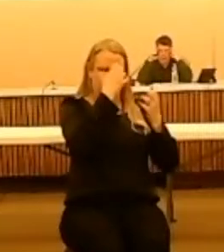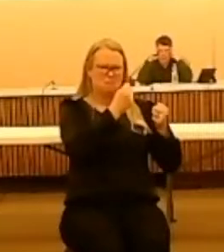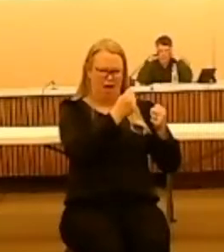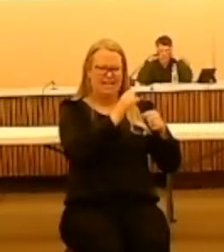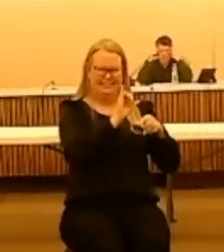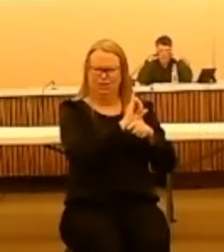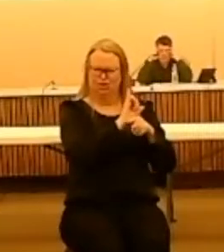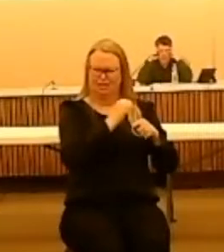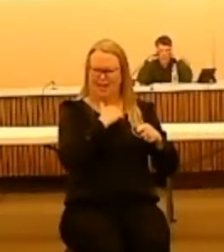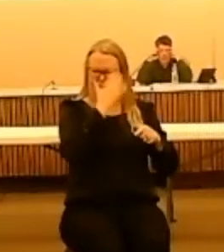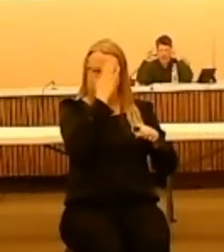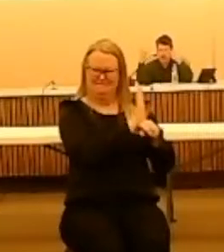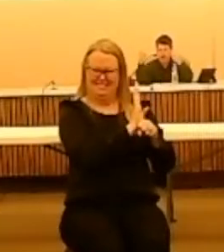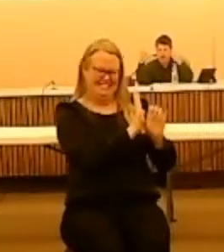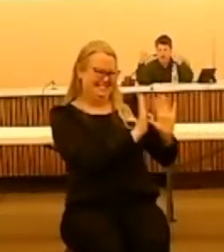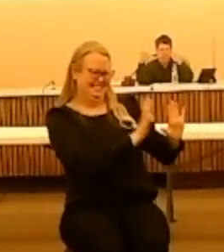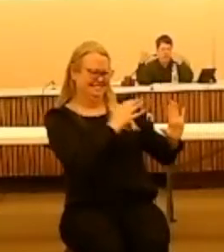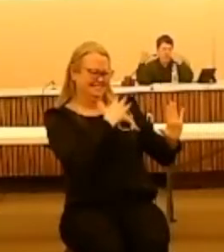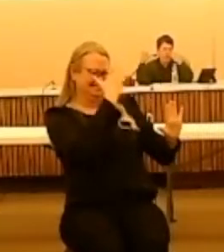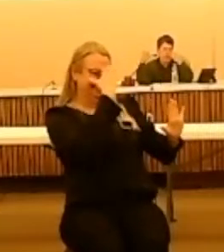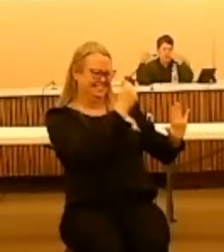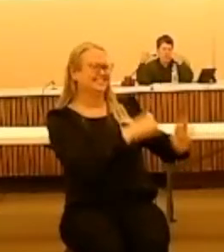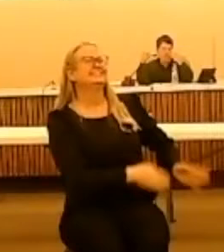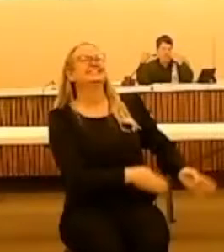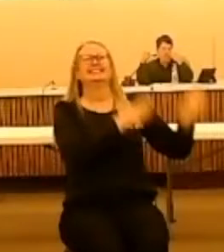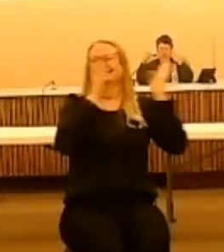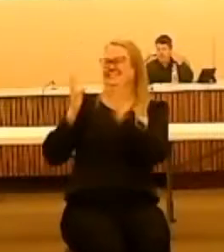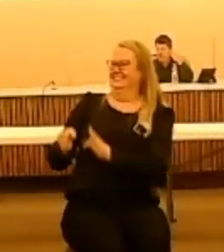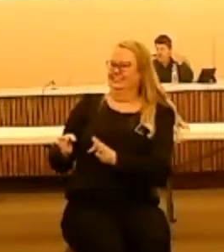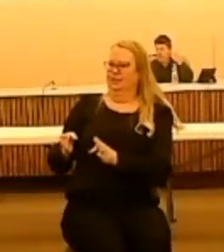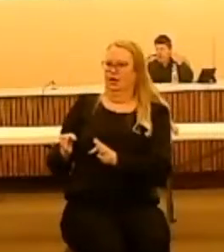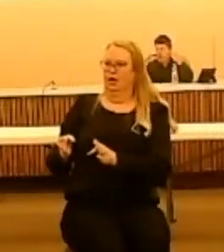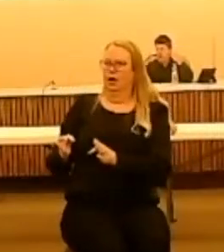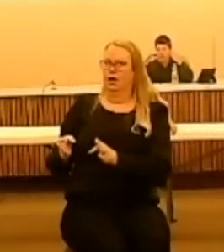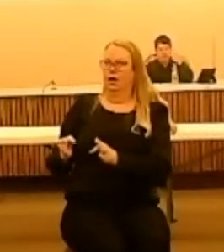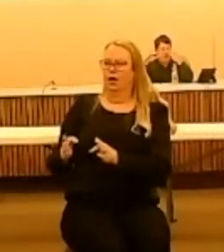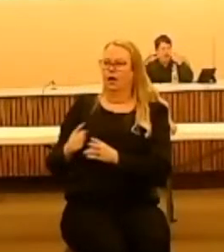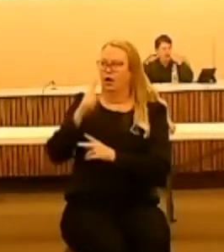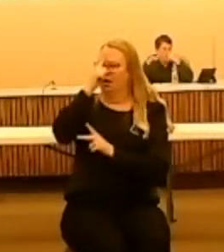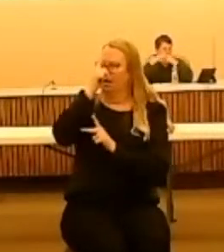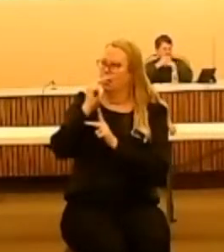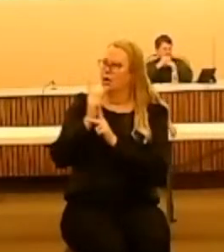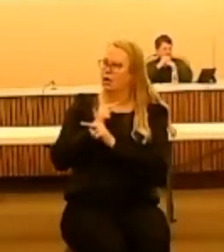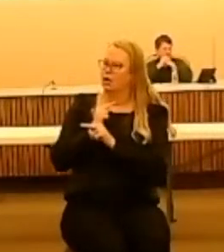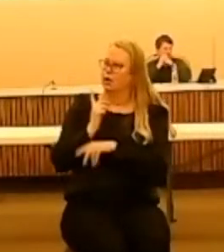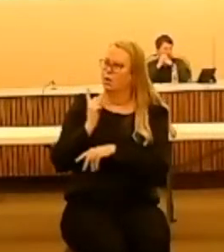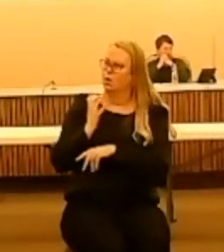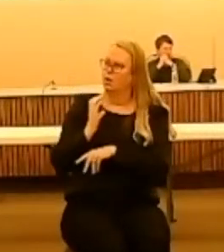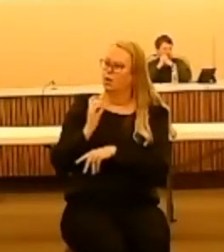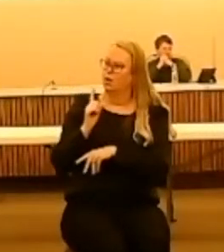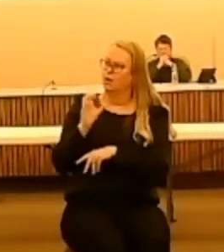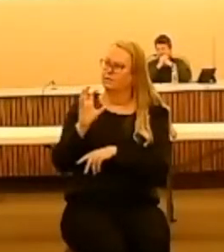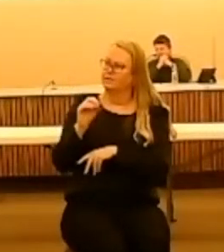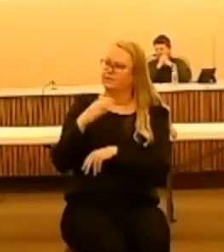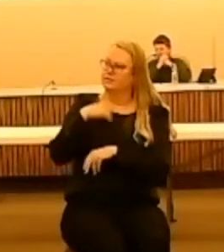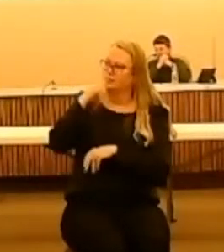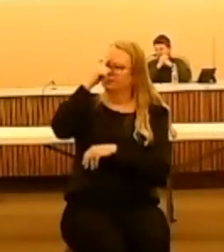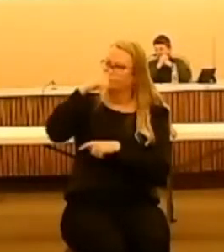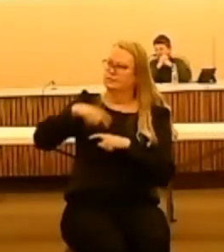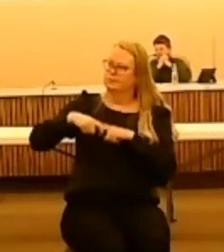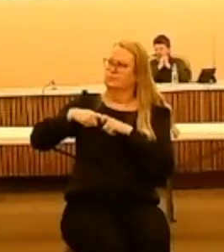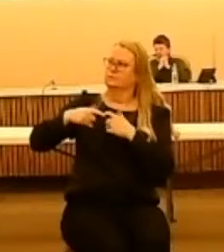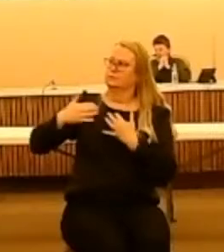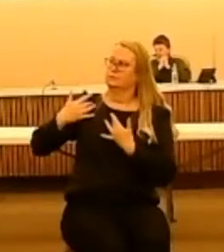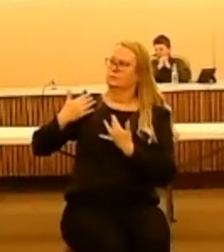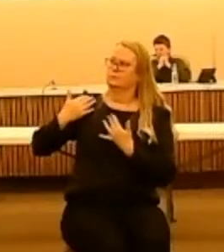my head. And when I looked at this development, I said, oh my God, that's going to create some hardship. And